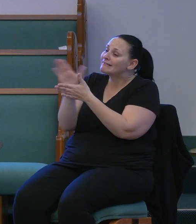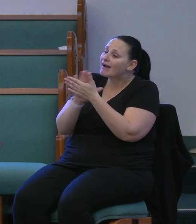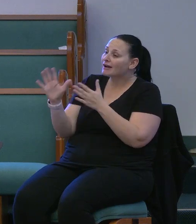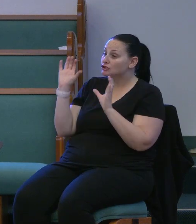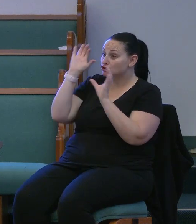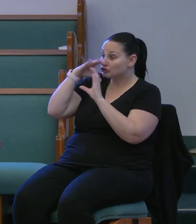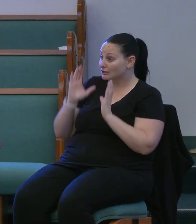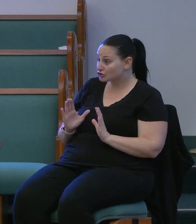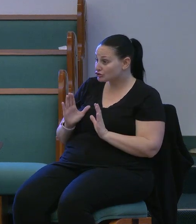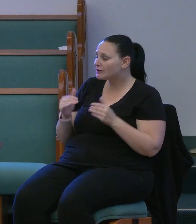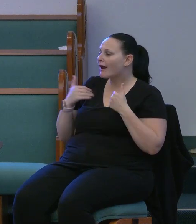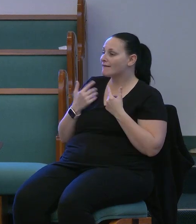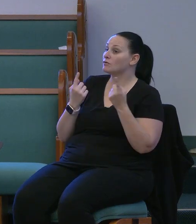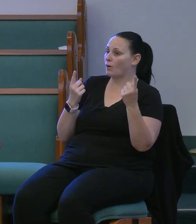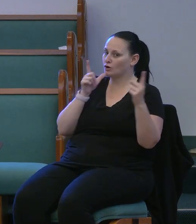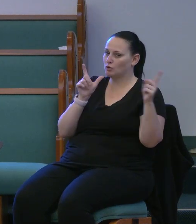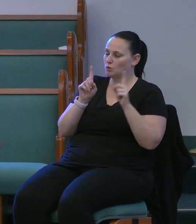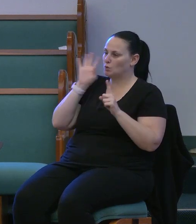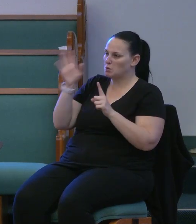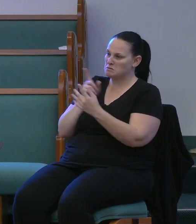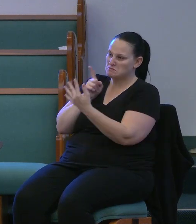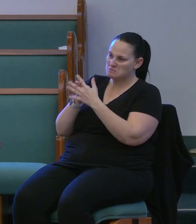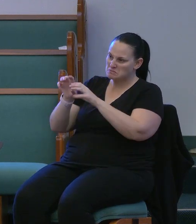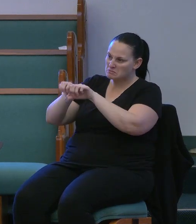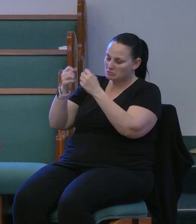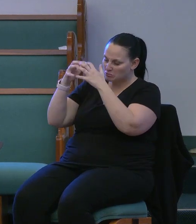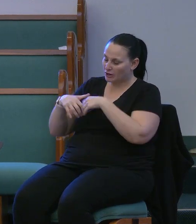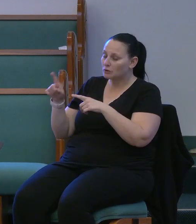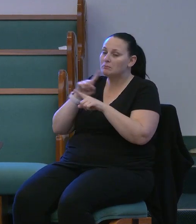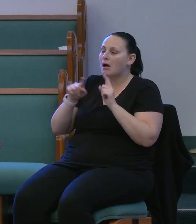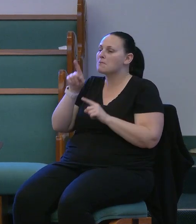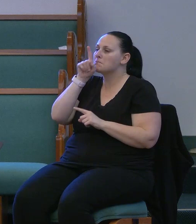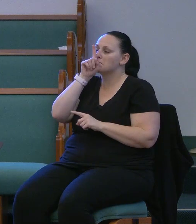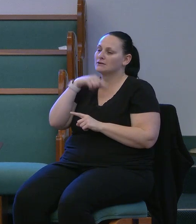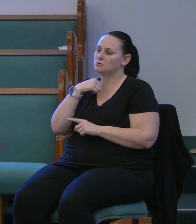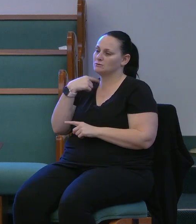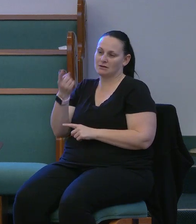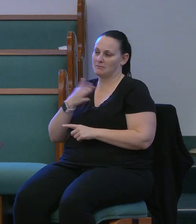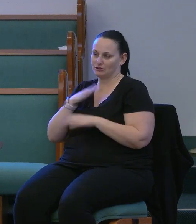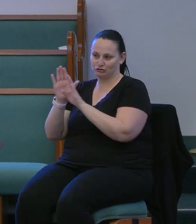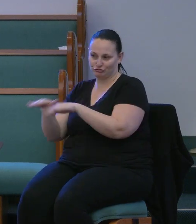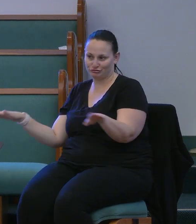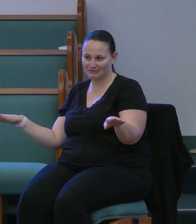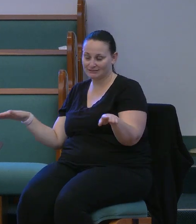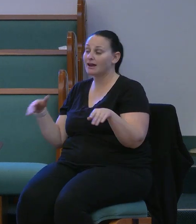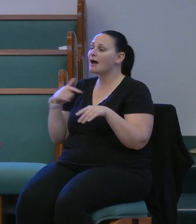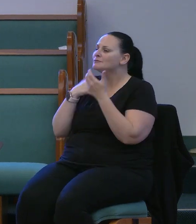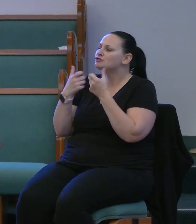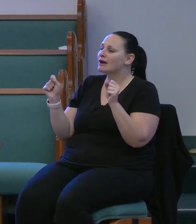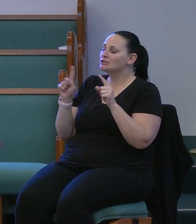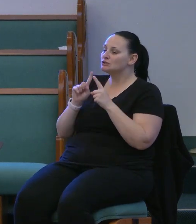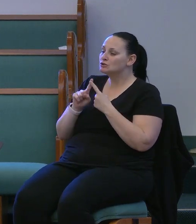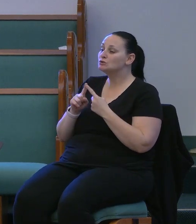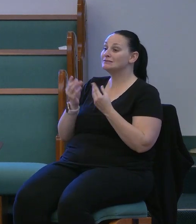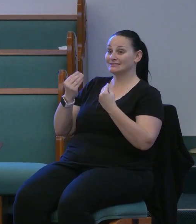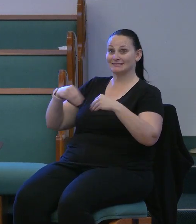stranger, there is one who would break you, though I keep this from my children. I am trying to sell them